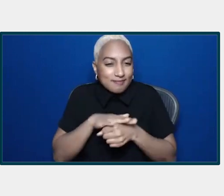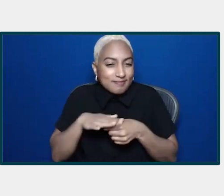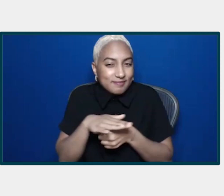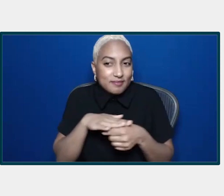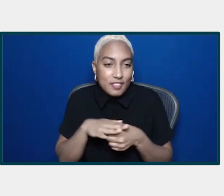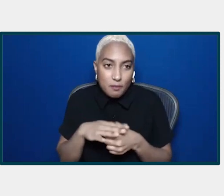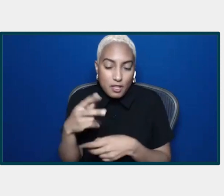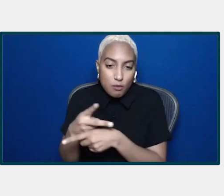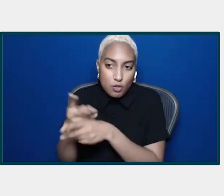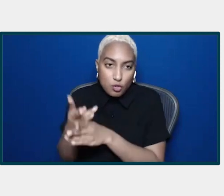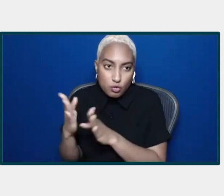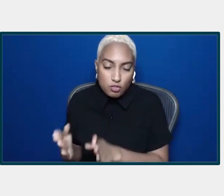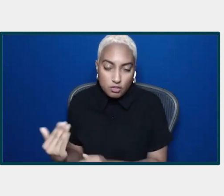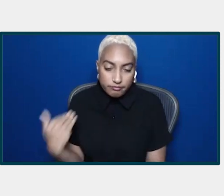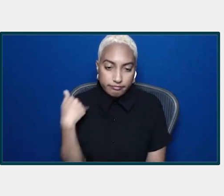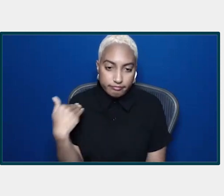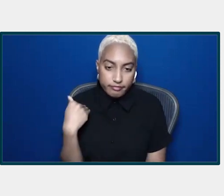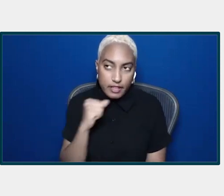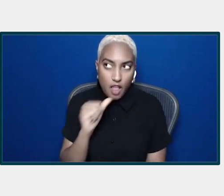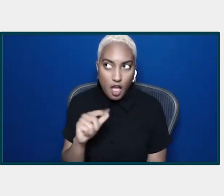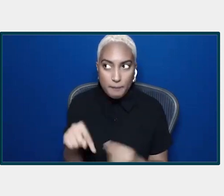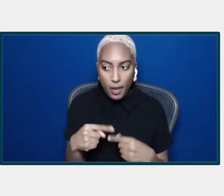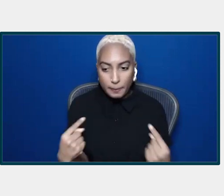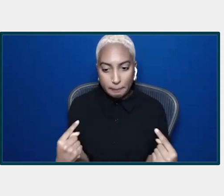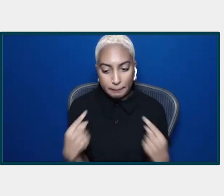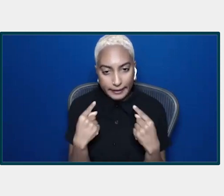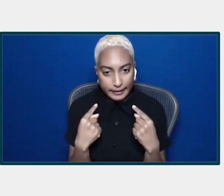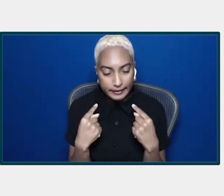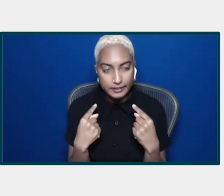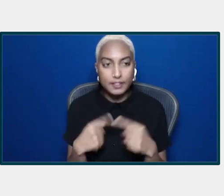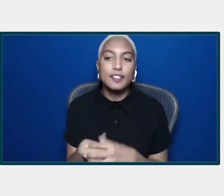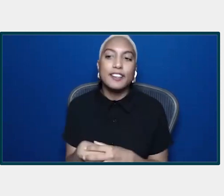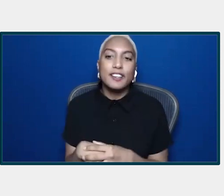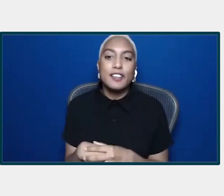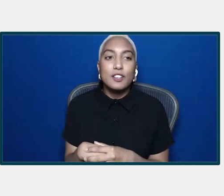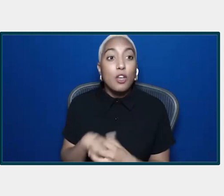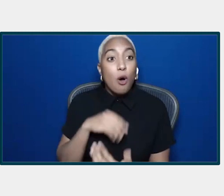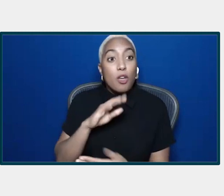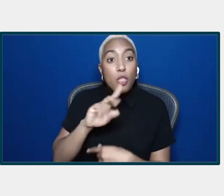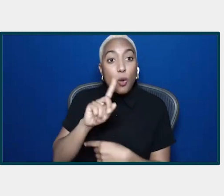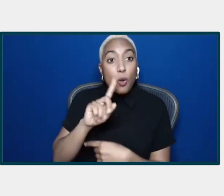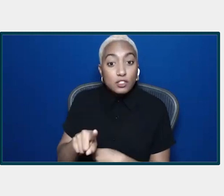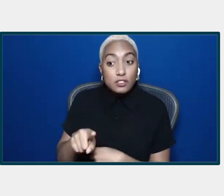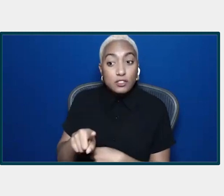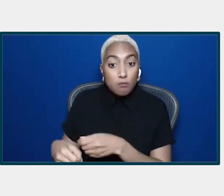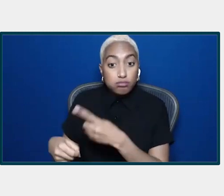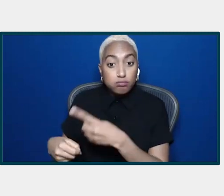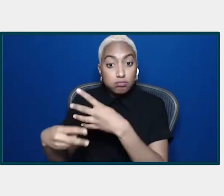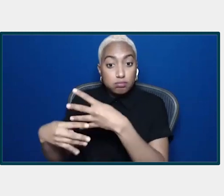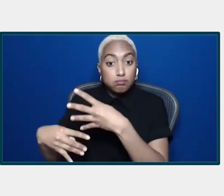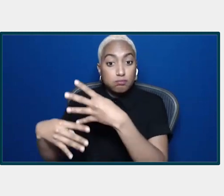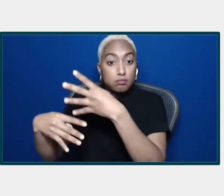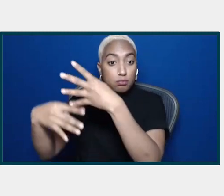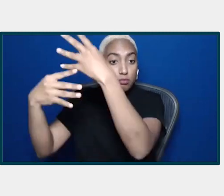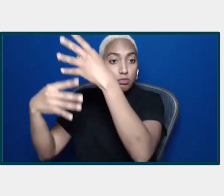will either try to make sure they find their way to RM, or if they are questions